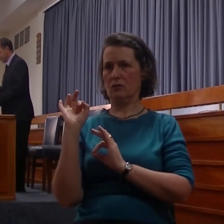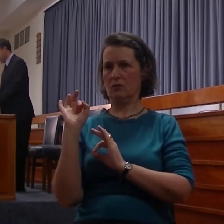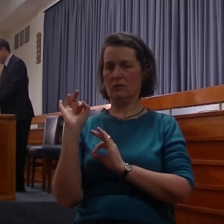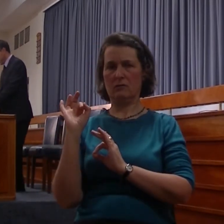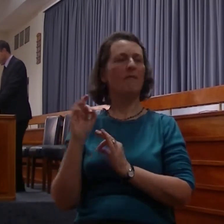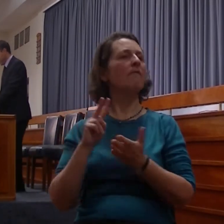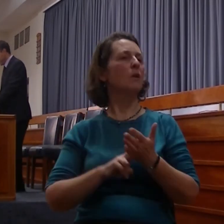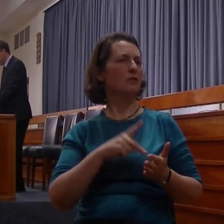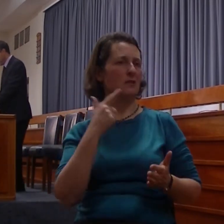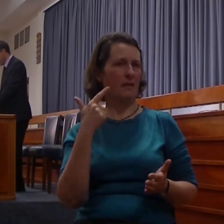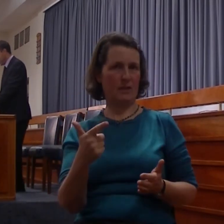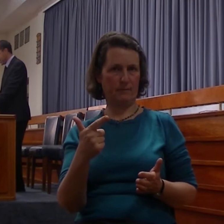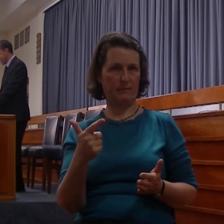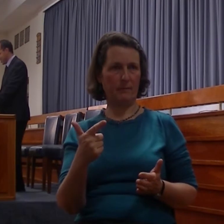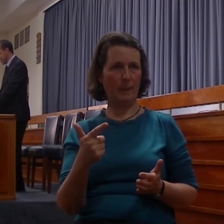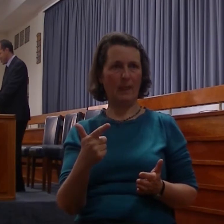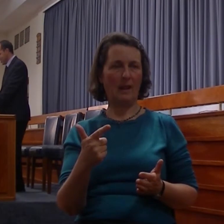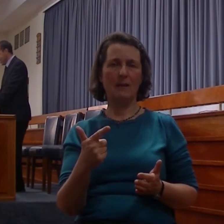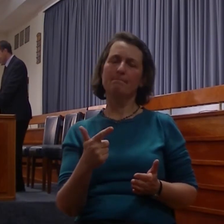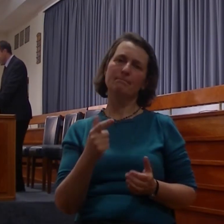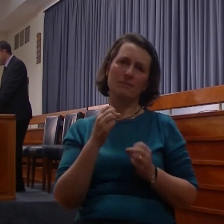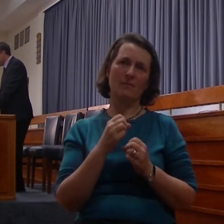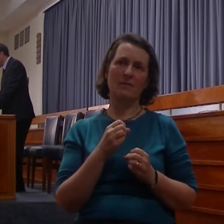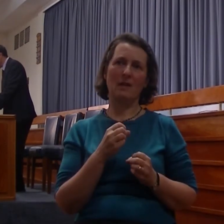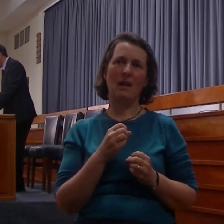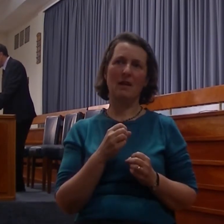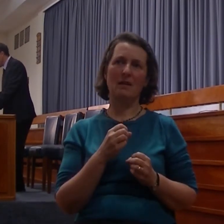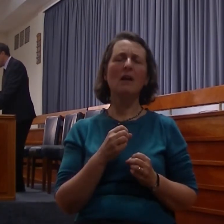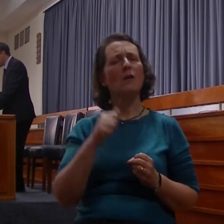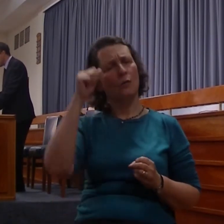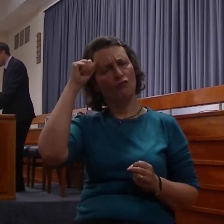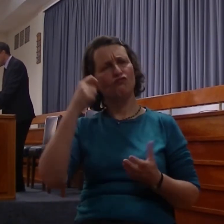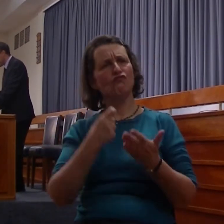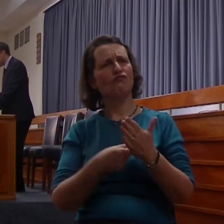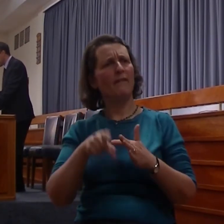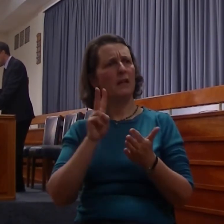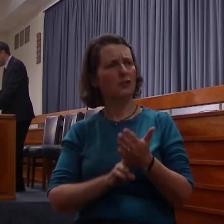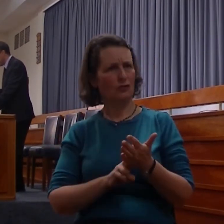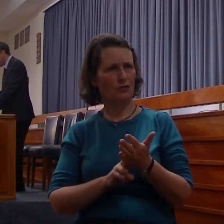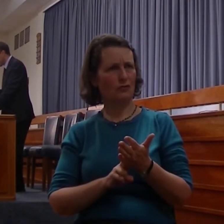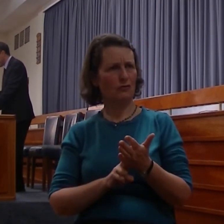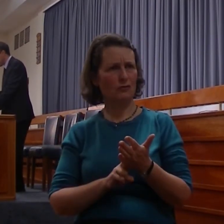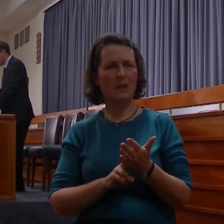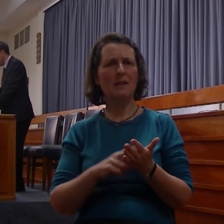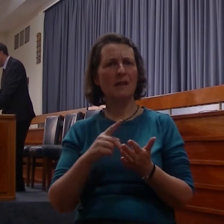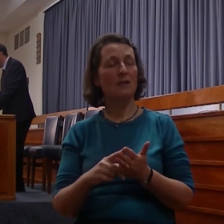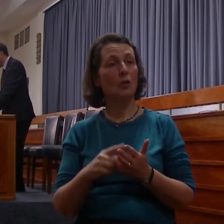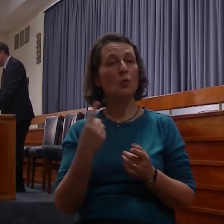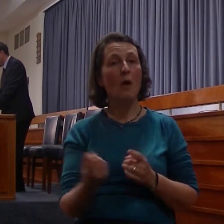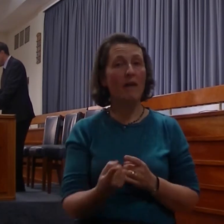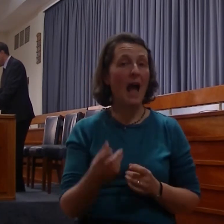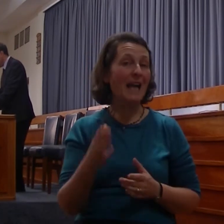must come to conclusion. There is an invitation, and the invitation is given to us in verse 7. Verse 7 is a